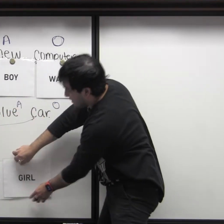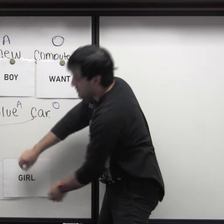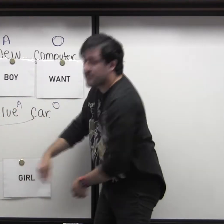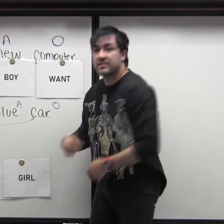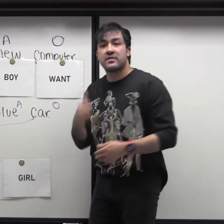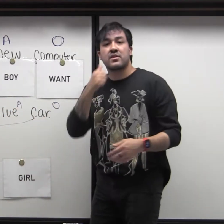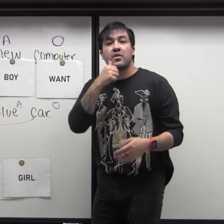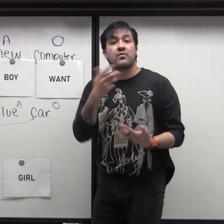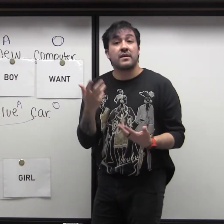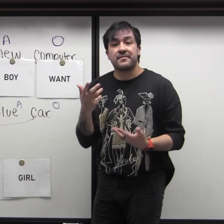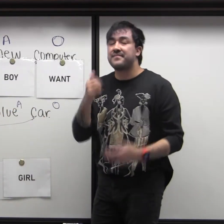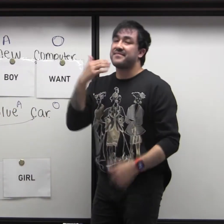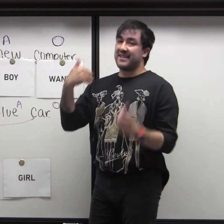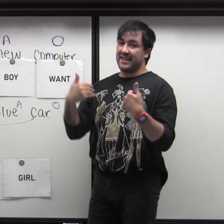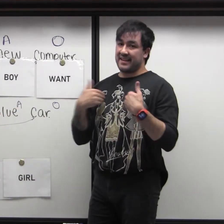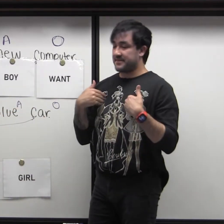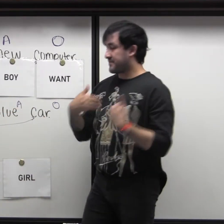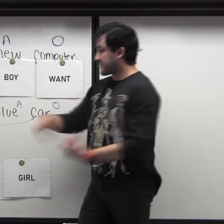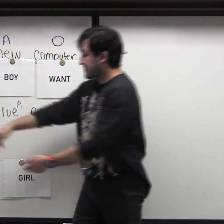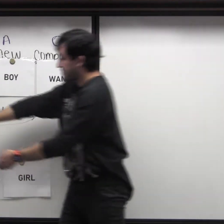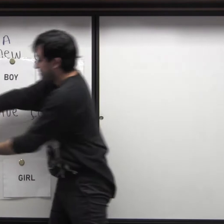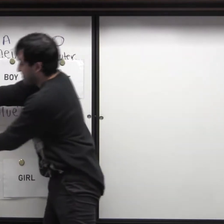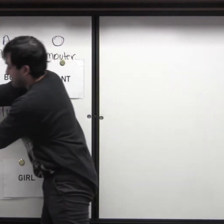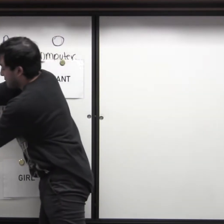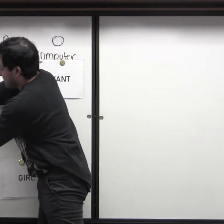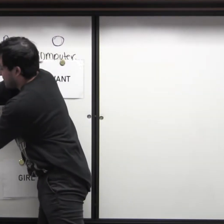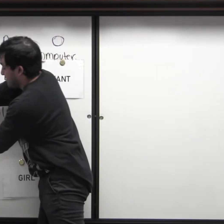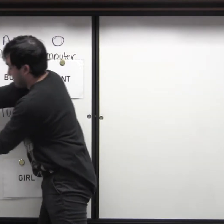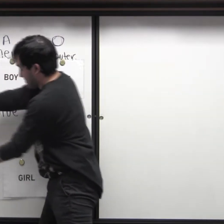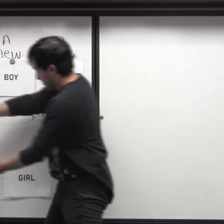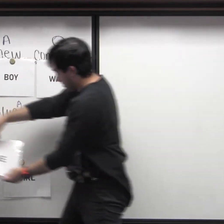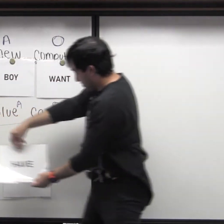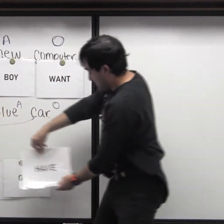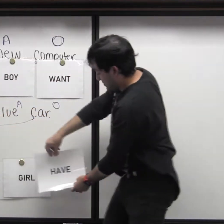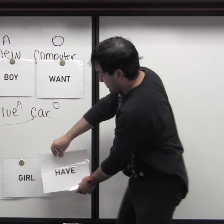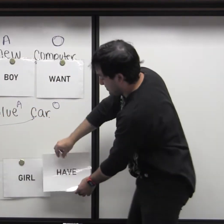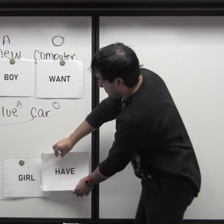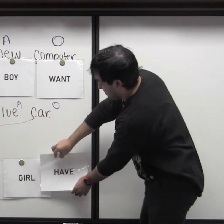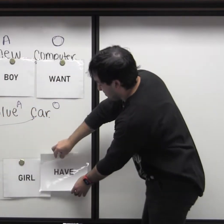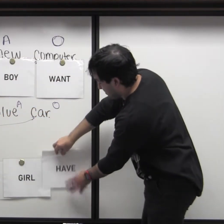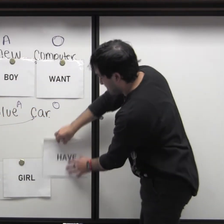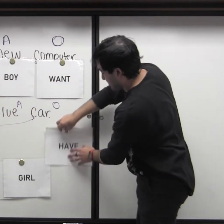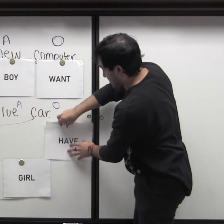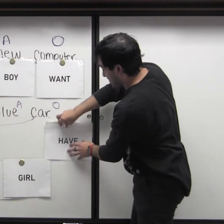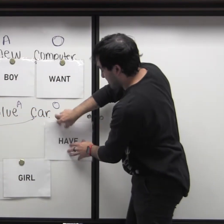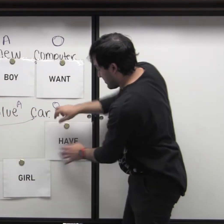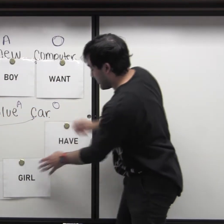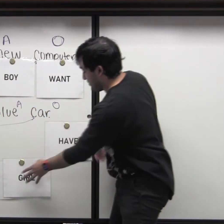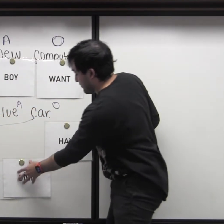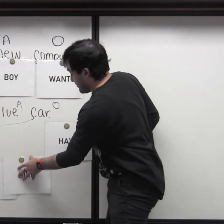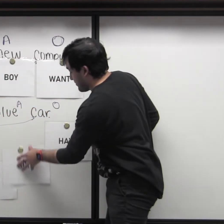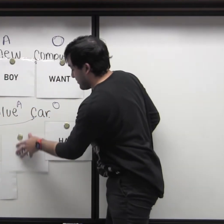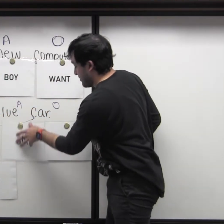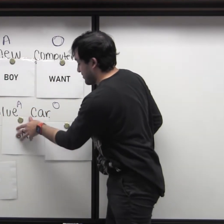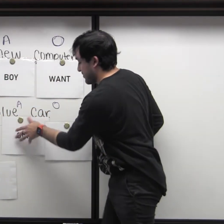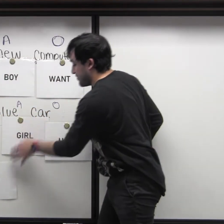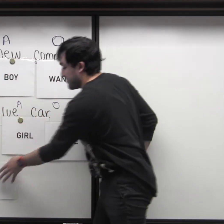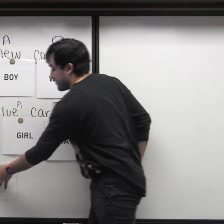So who goes next? Or the subject, which is girl. And then finally is our action, which is have. So let's go ahead and